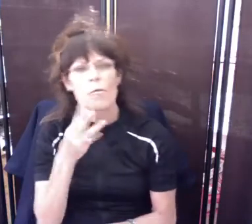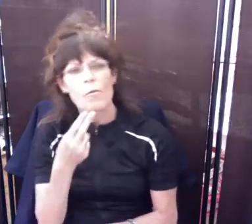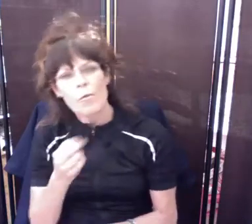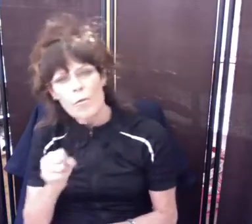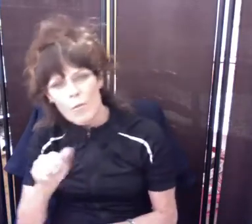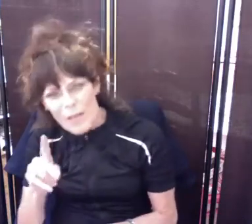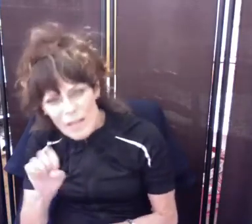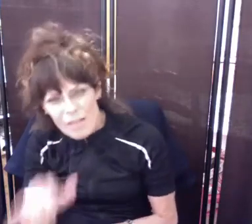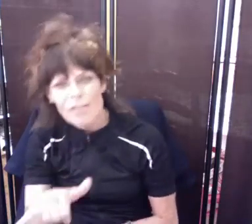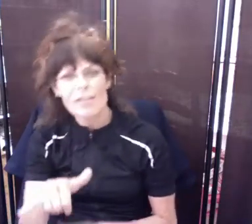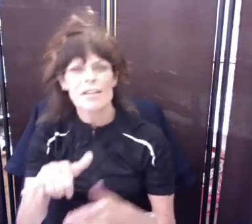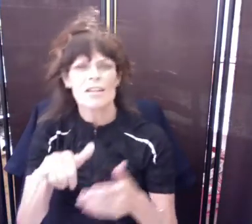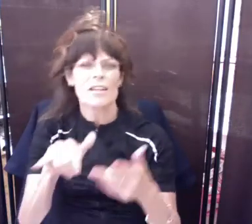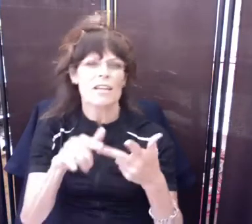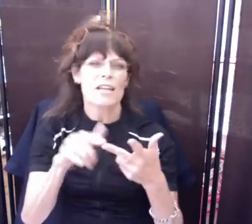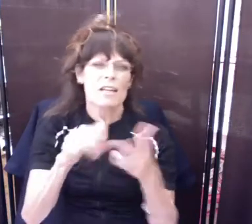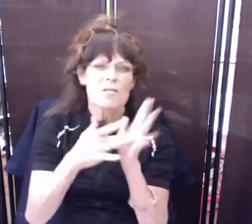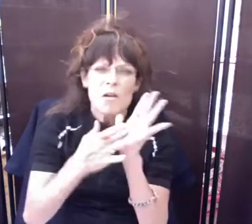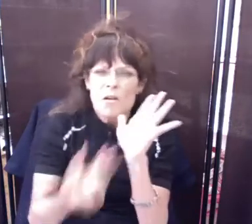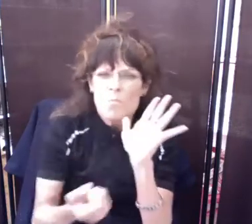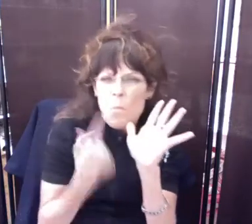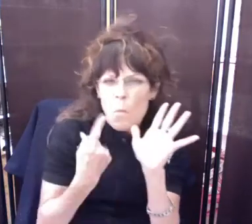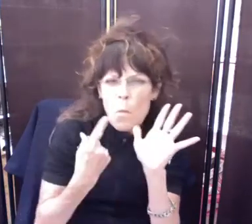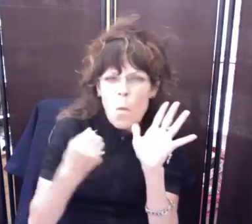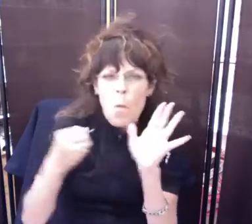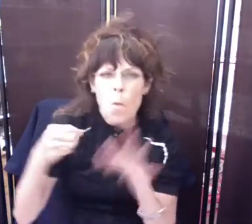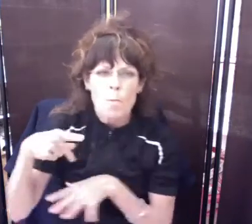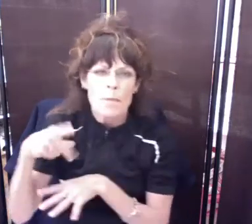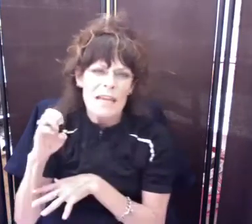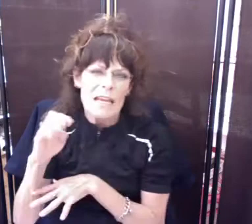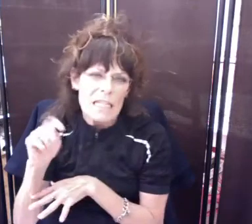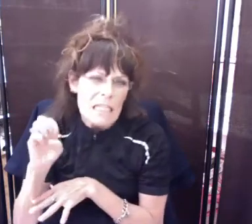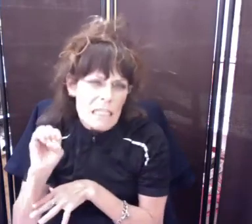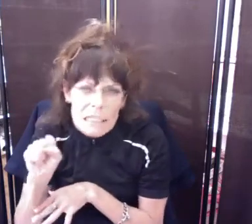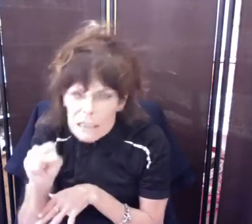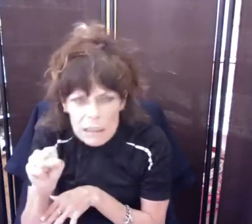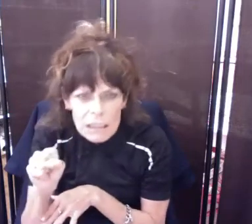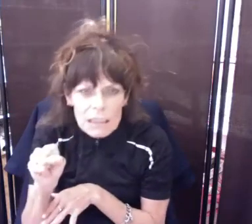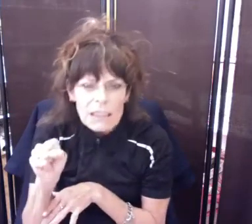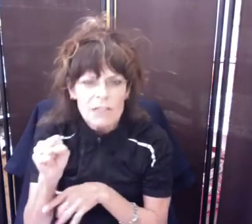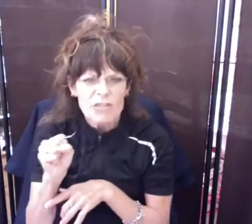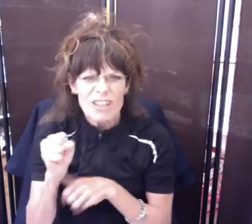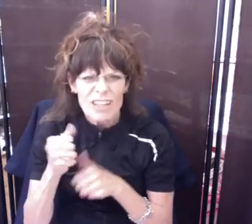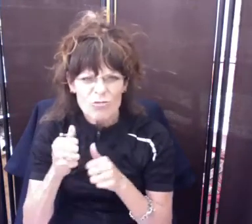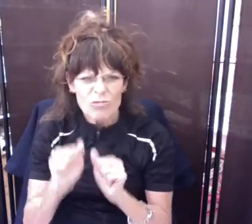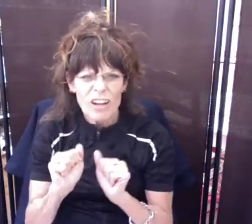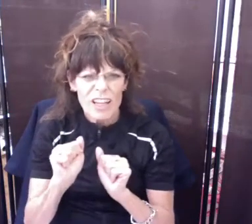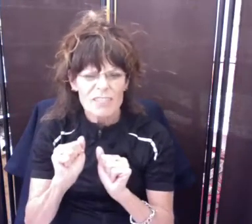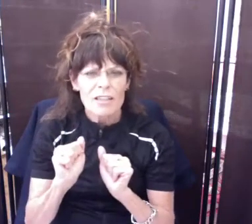using benzos and opiates to try to control the alcohol. I did all kinds of crazy stuff like that. But looking at it over any considerable